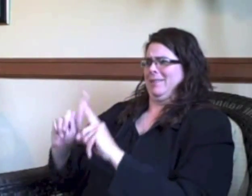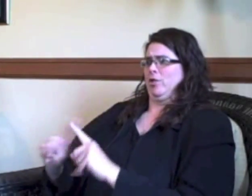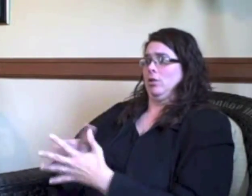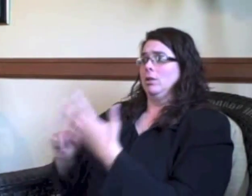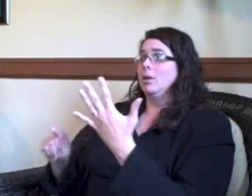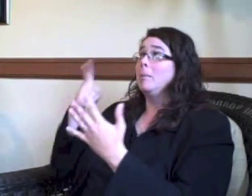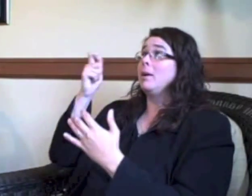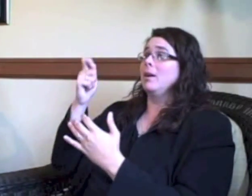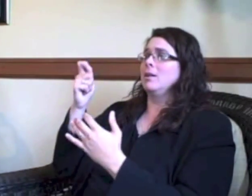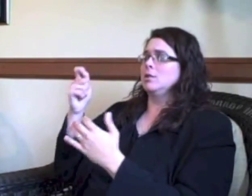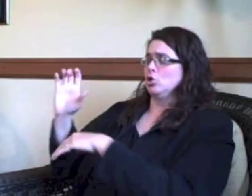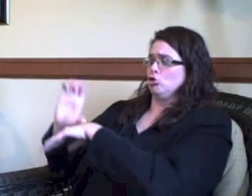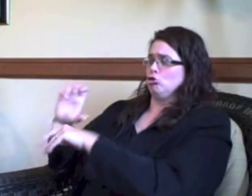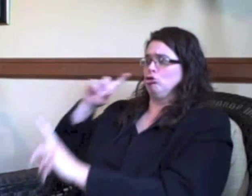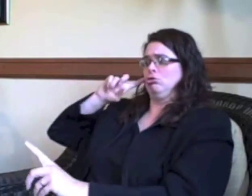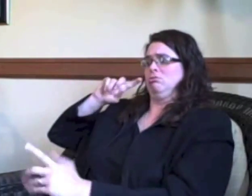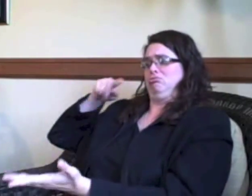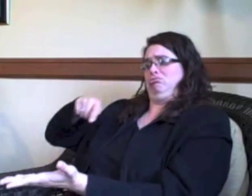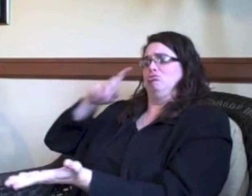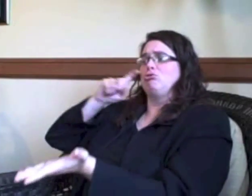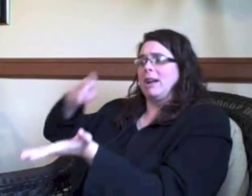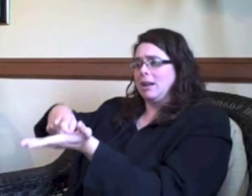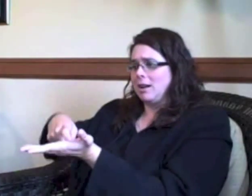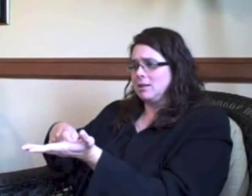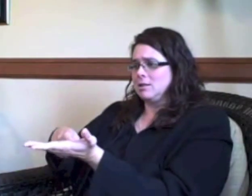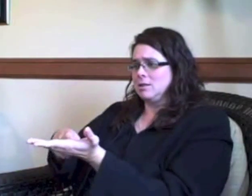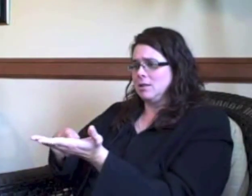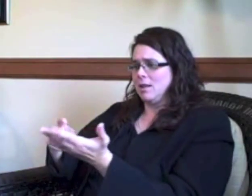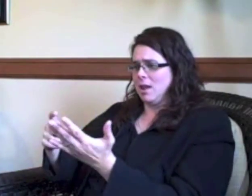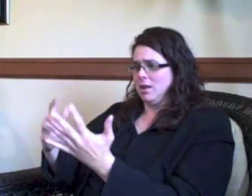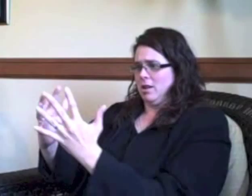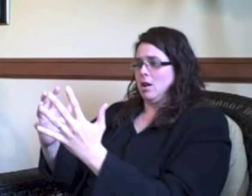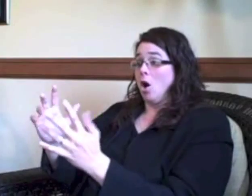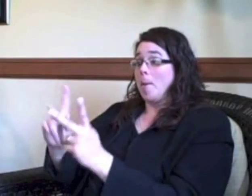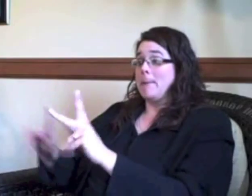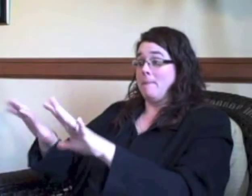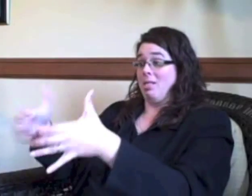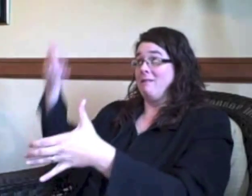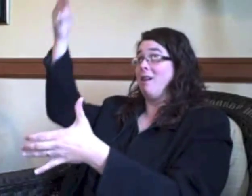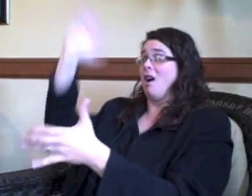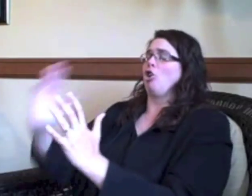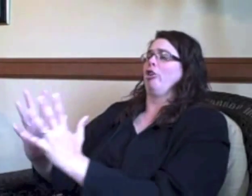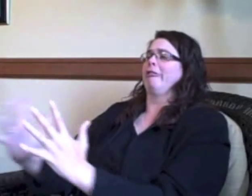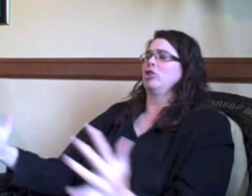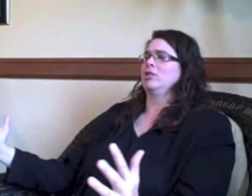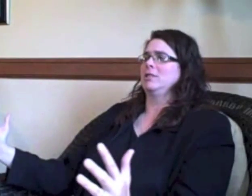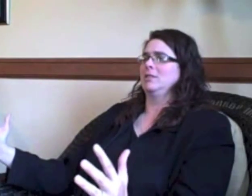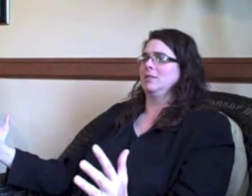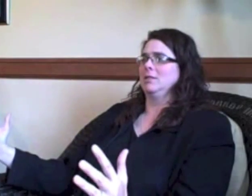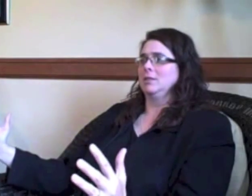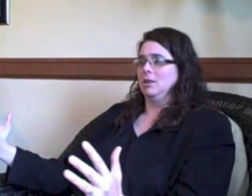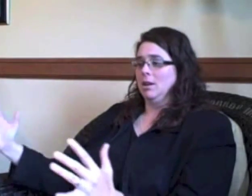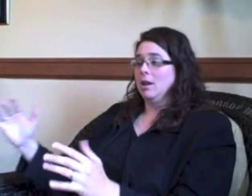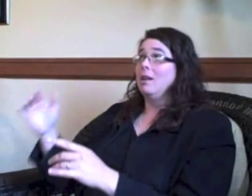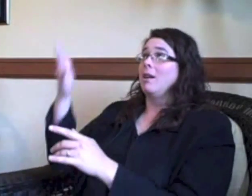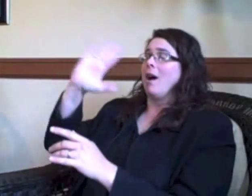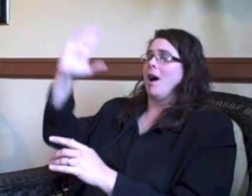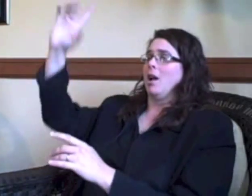whole host of different gifts that the church recognizes that people of God come